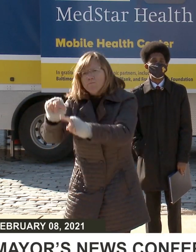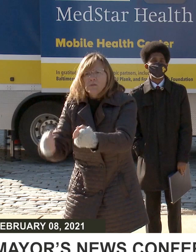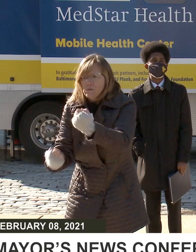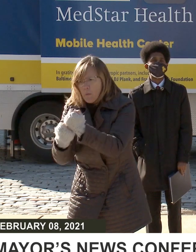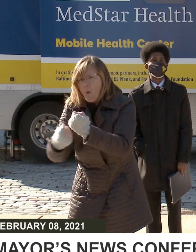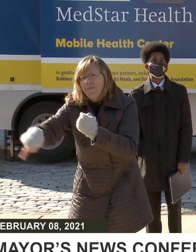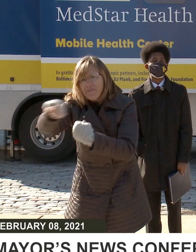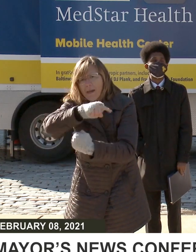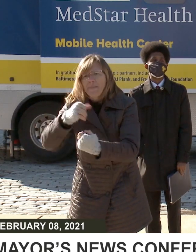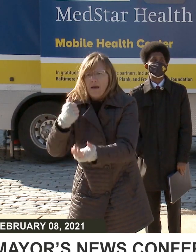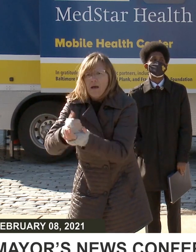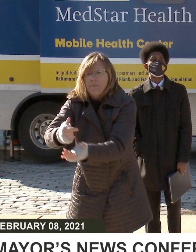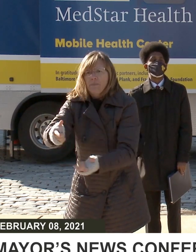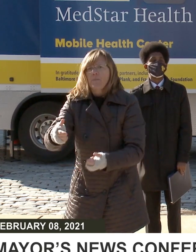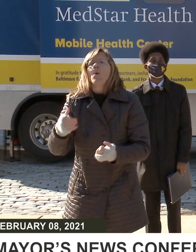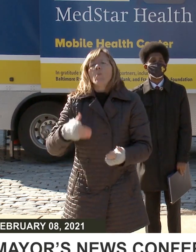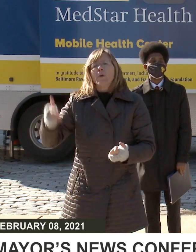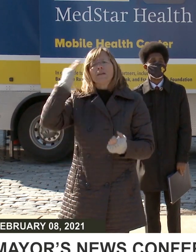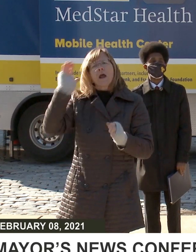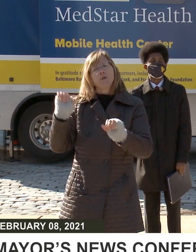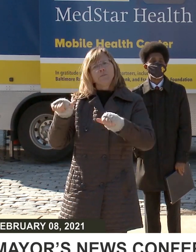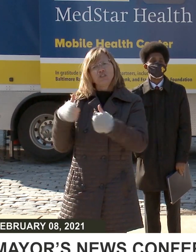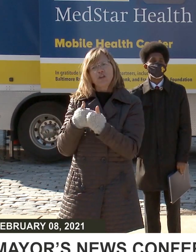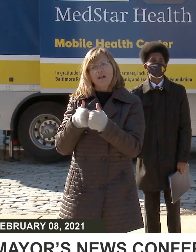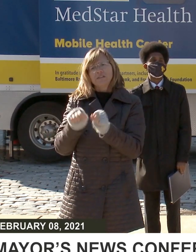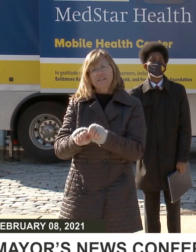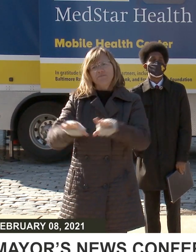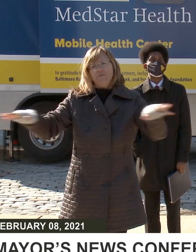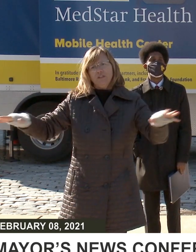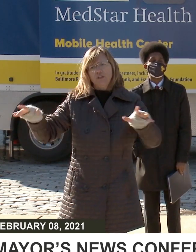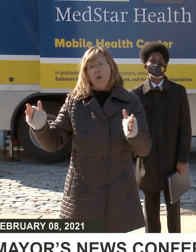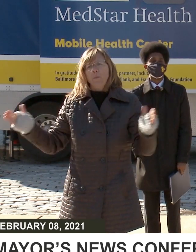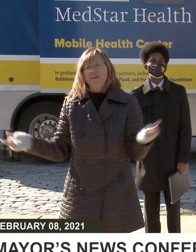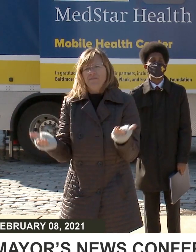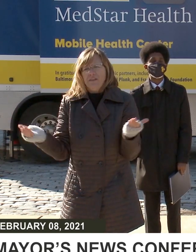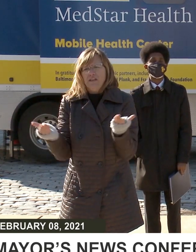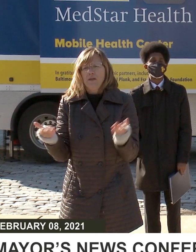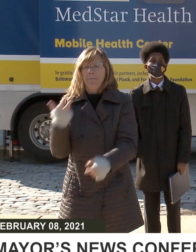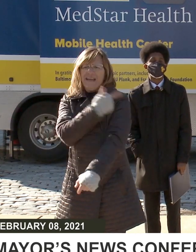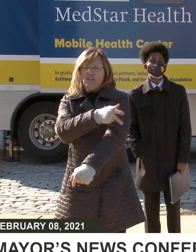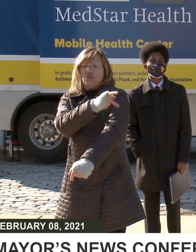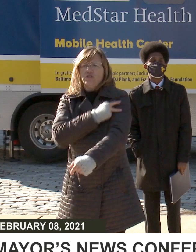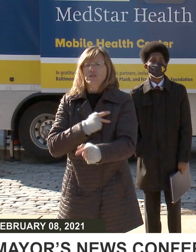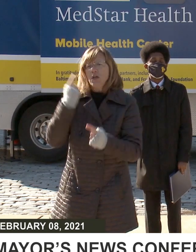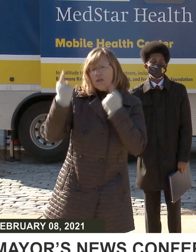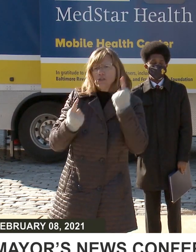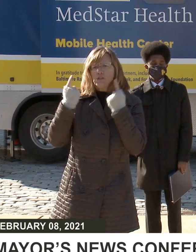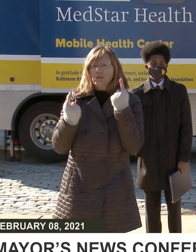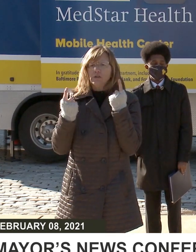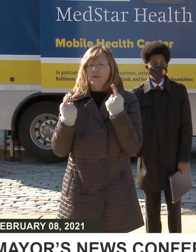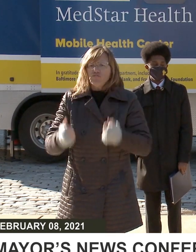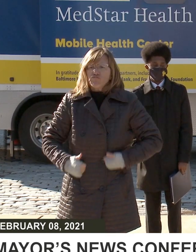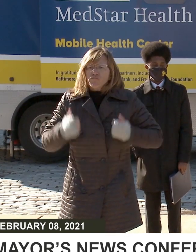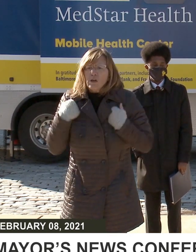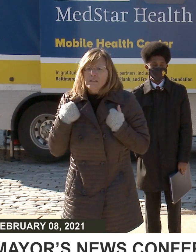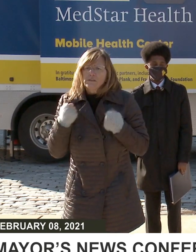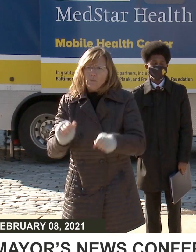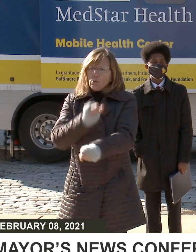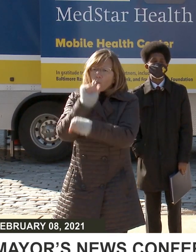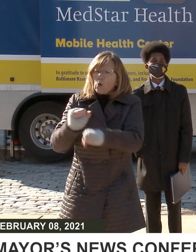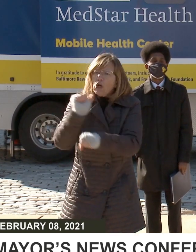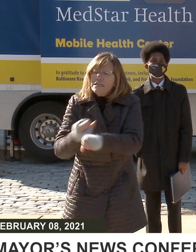challenges with distribution so far and have urged patience for concerned residents as we and our partners are working tirelessly to